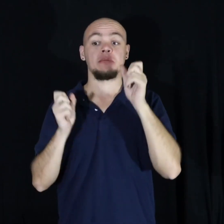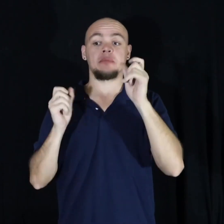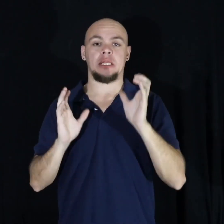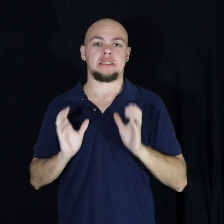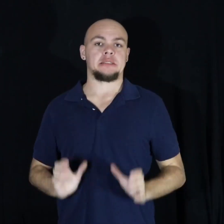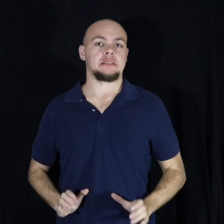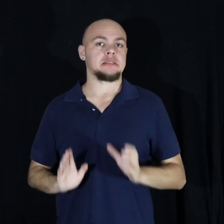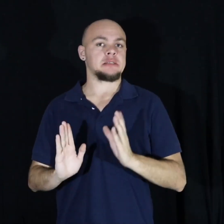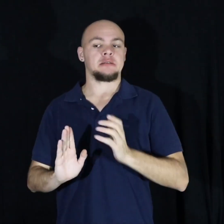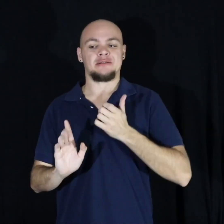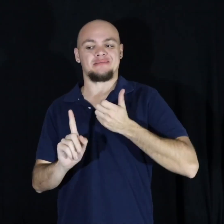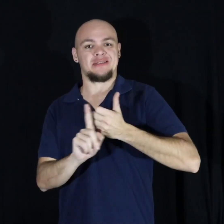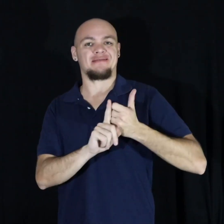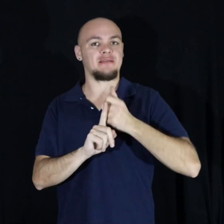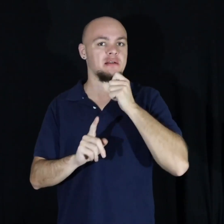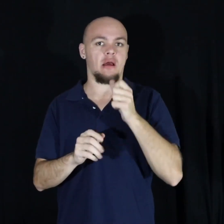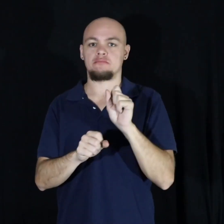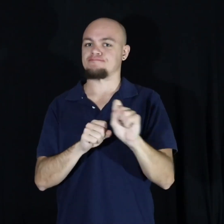unemployed.